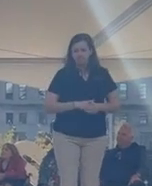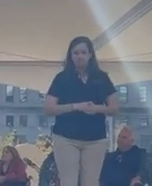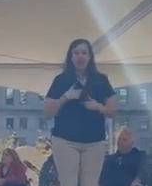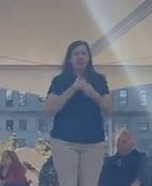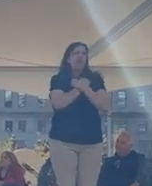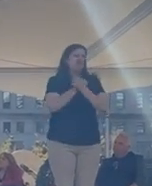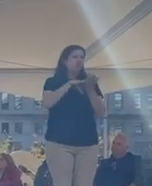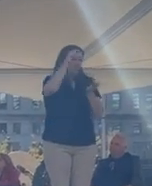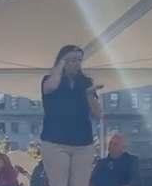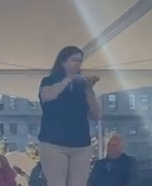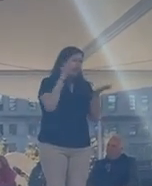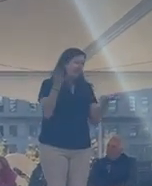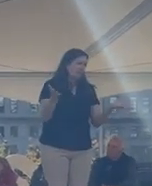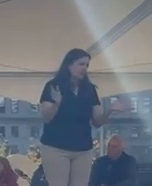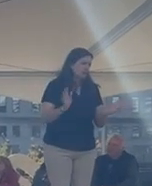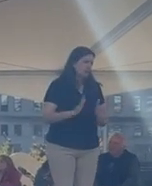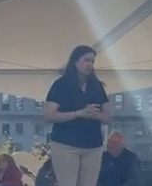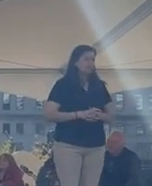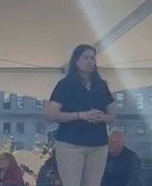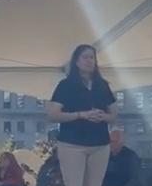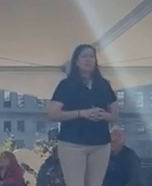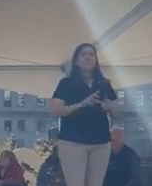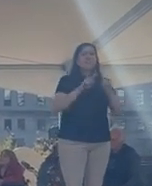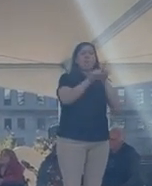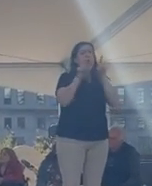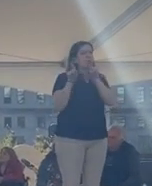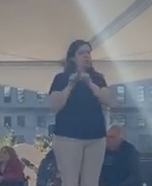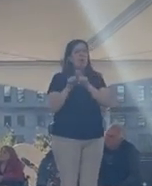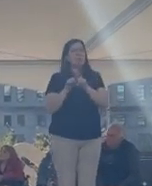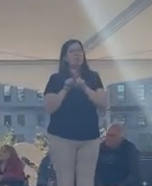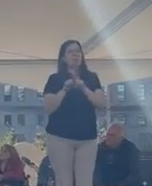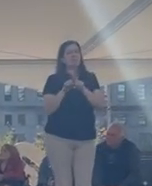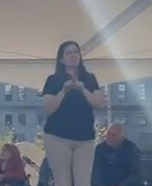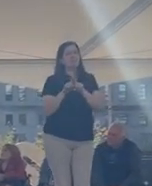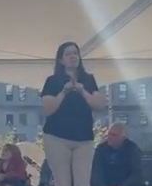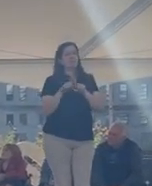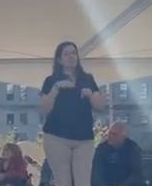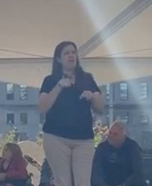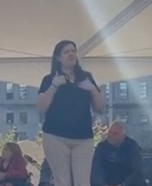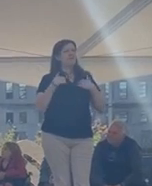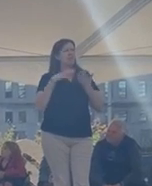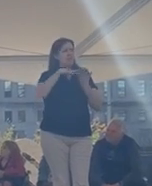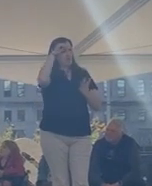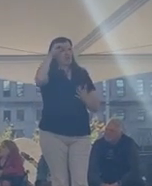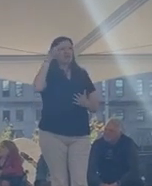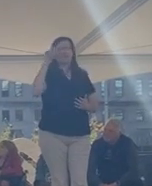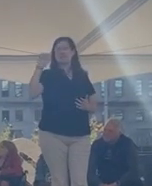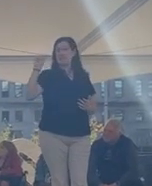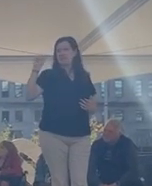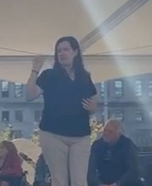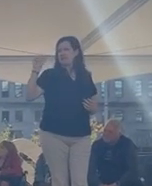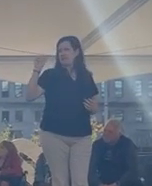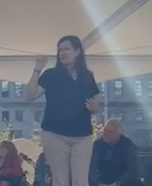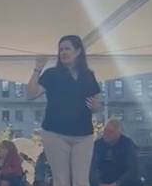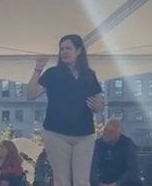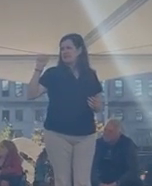And I love to learn. But I'm also someone who has learning disabilities.